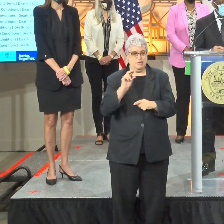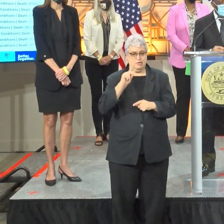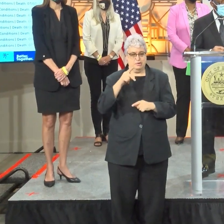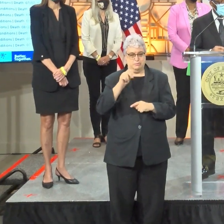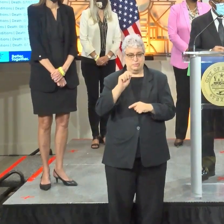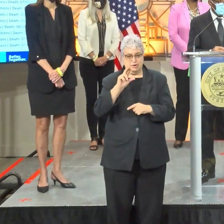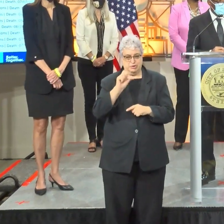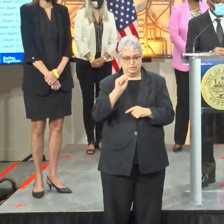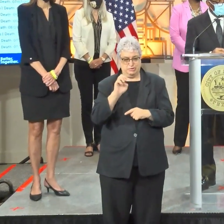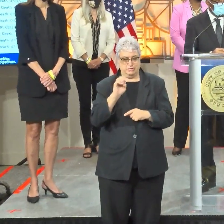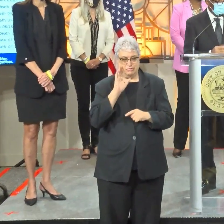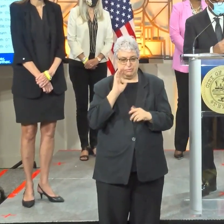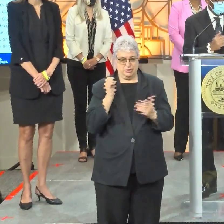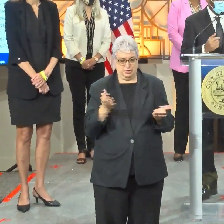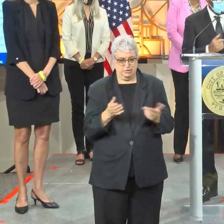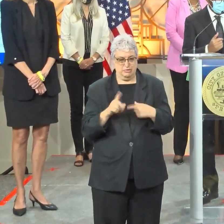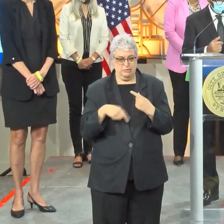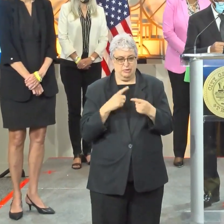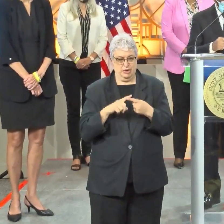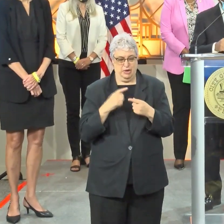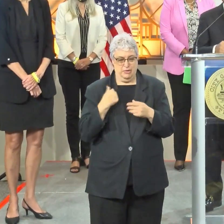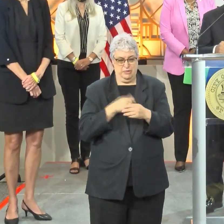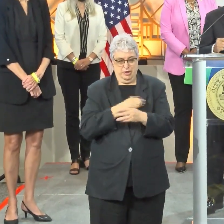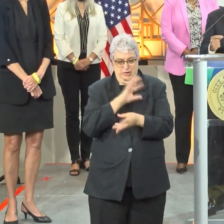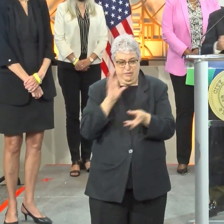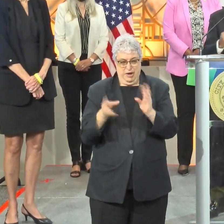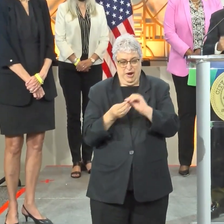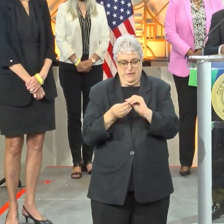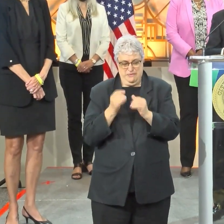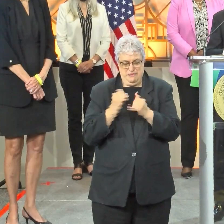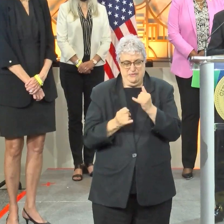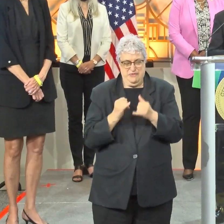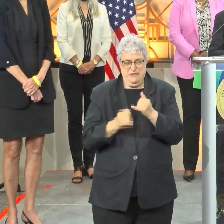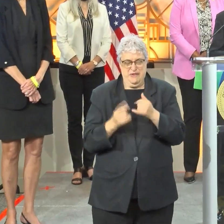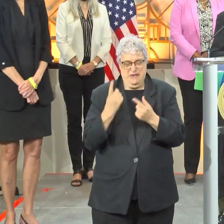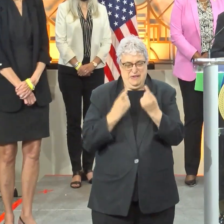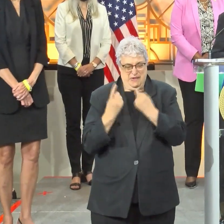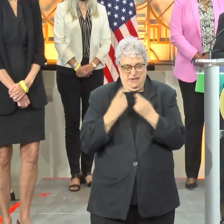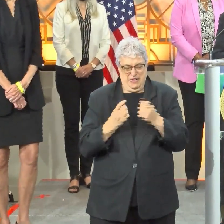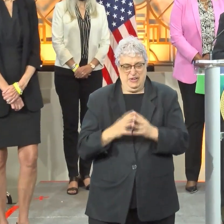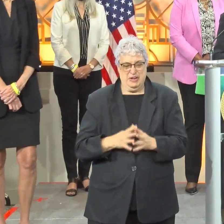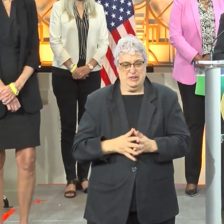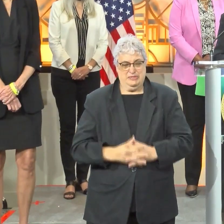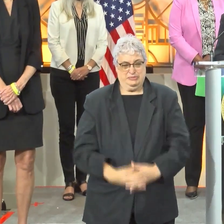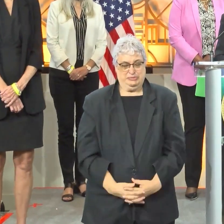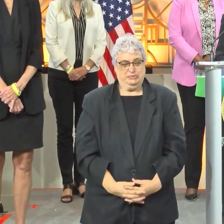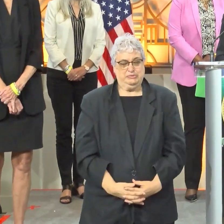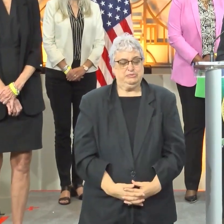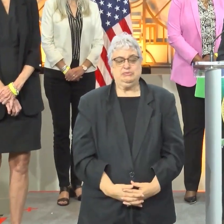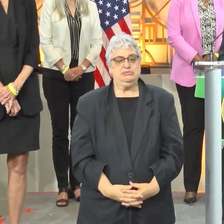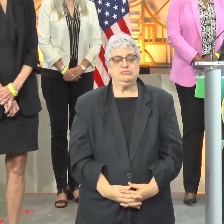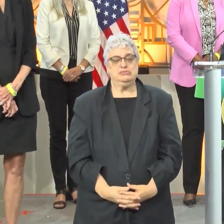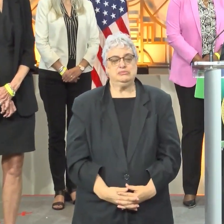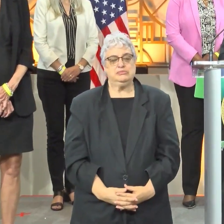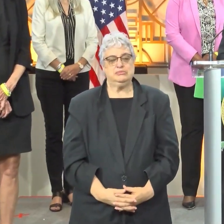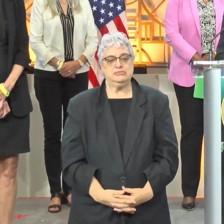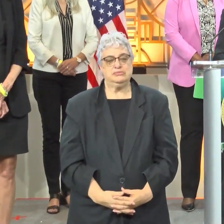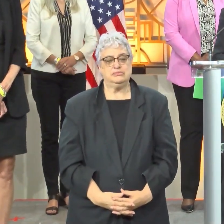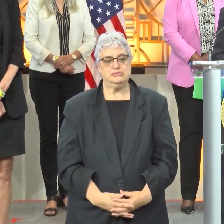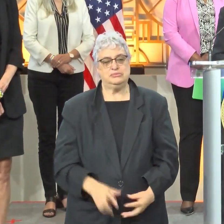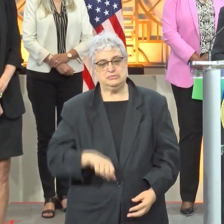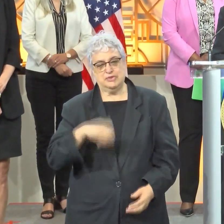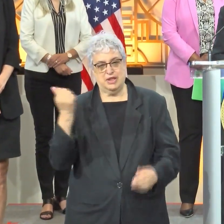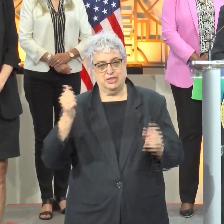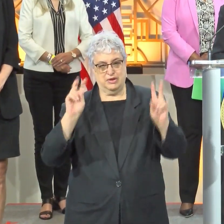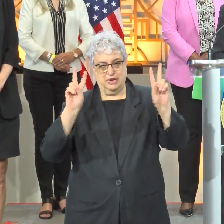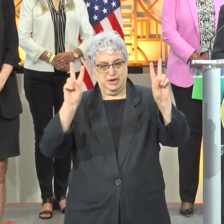be with me when we wrap up and take questions at the end. Today we are also going to address another